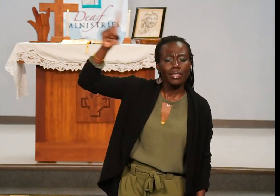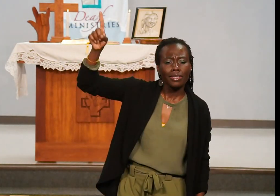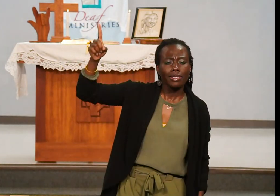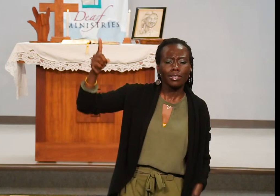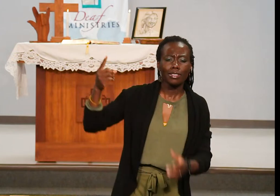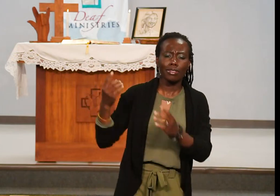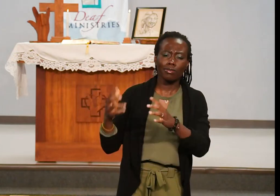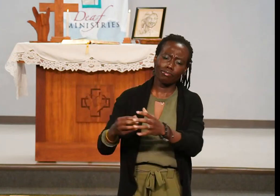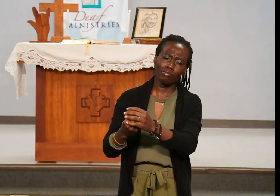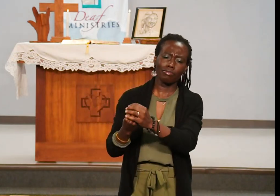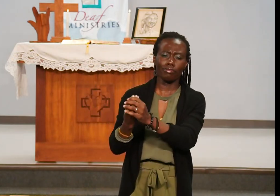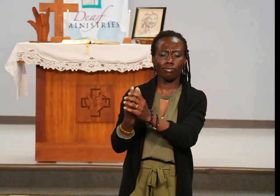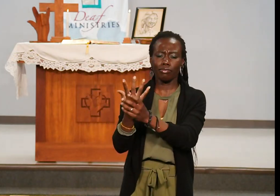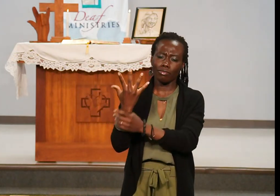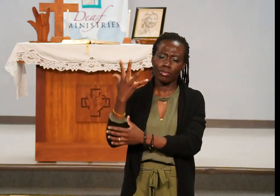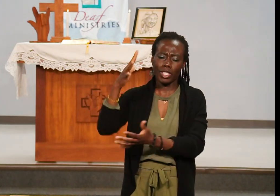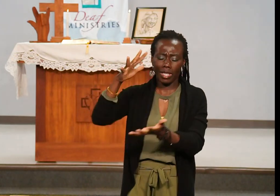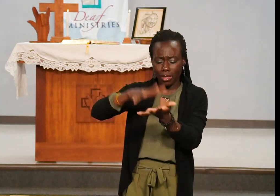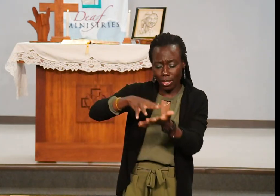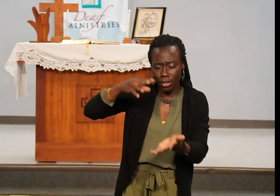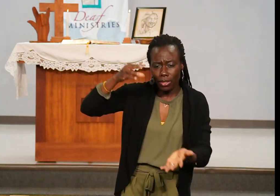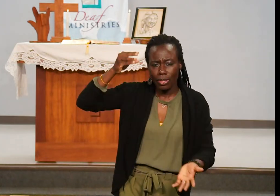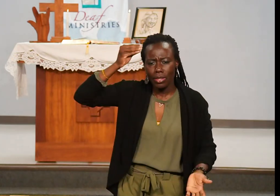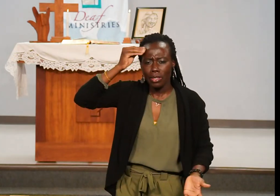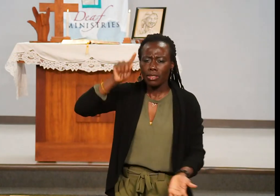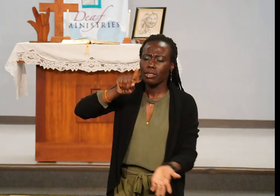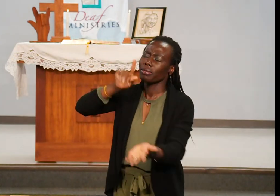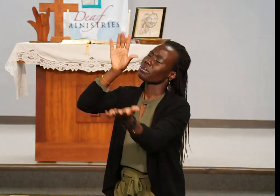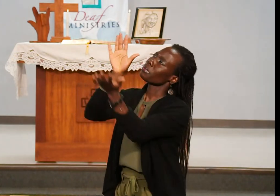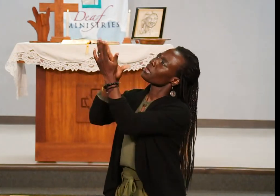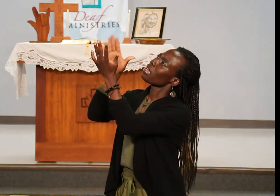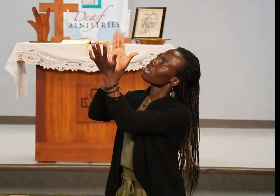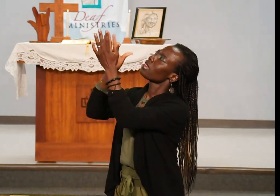You were raised to praise the living Lord,